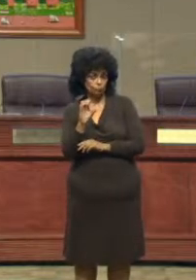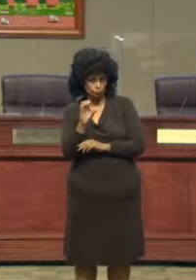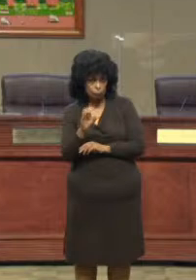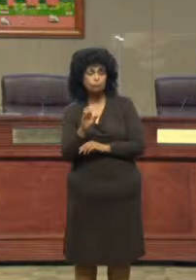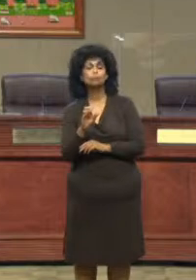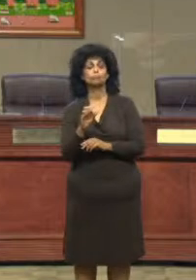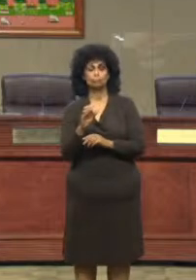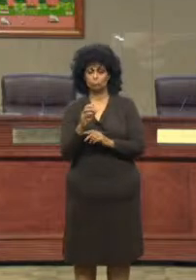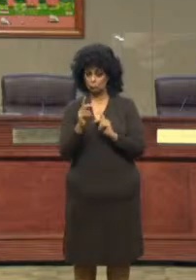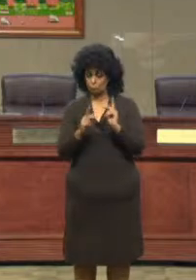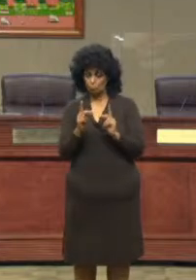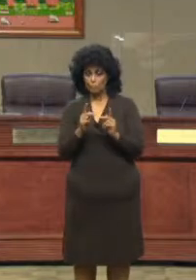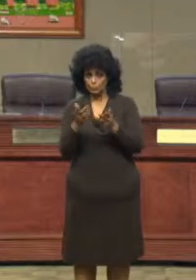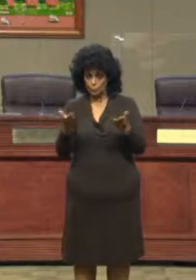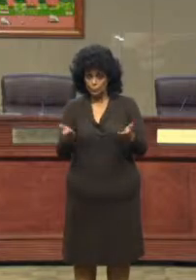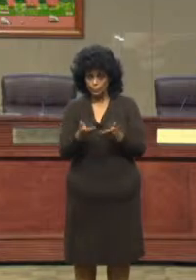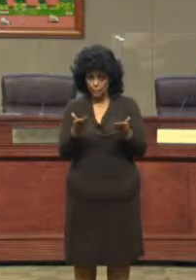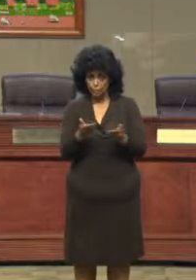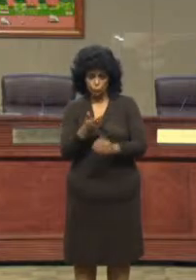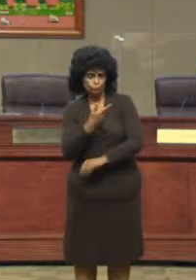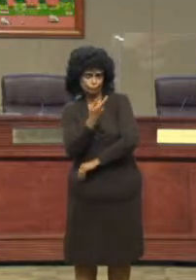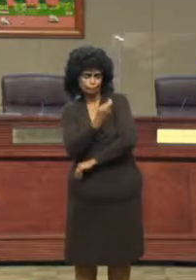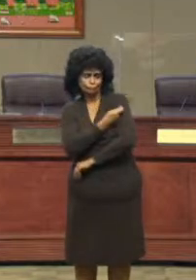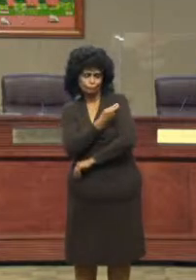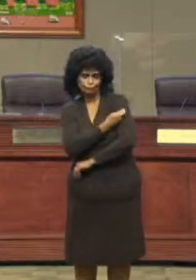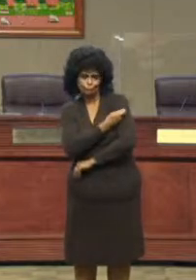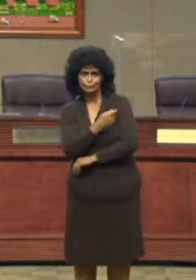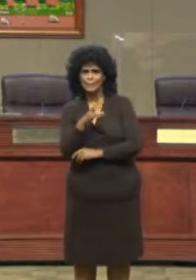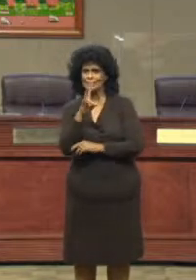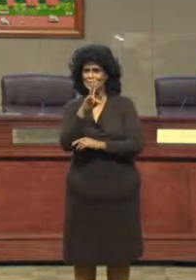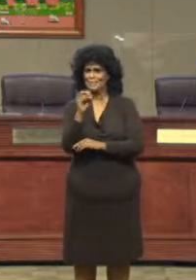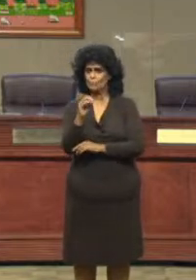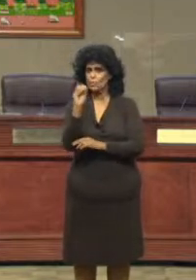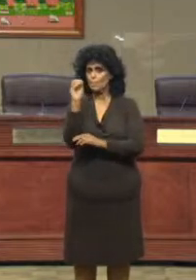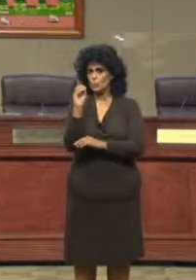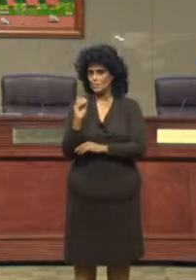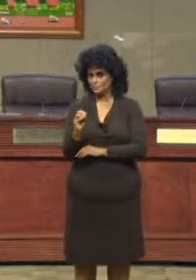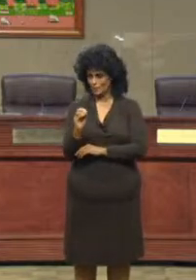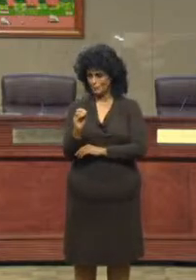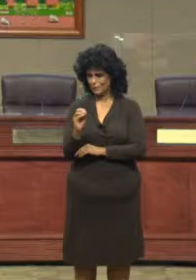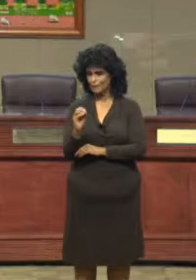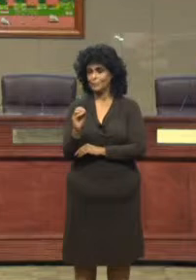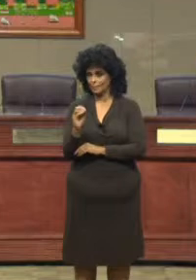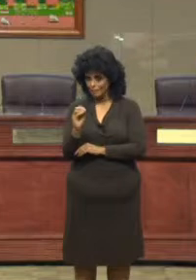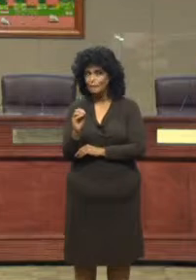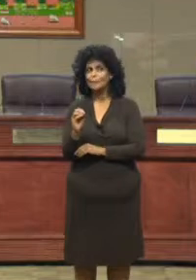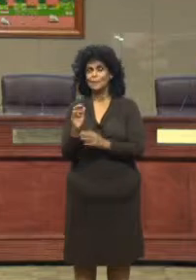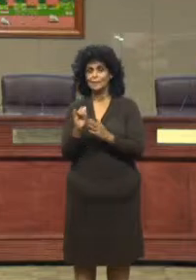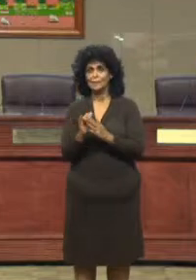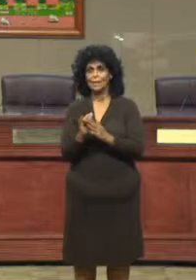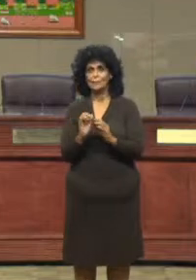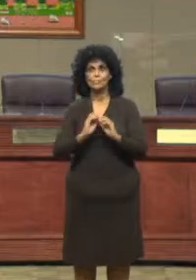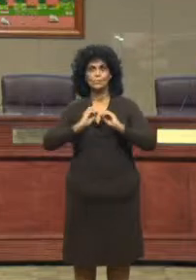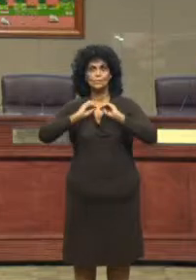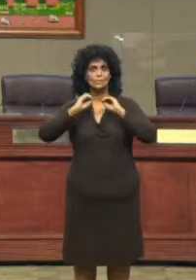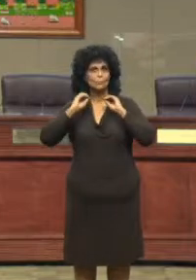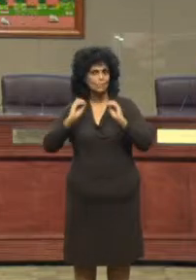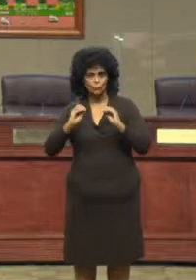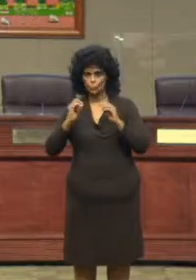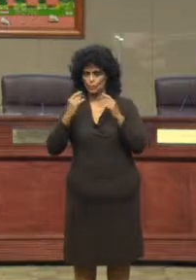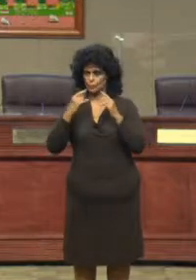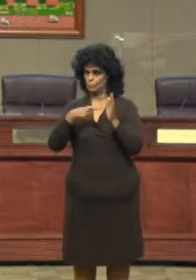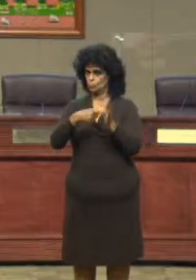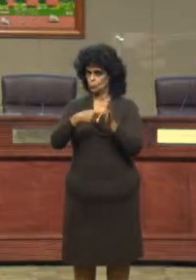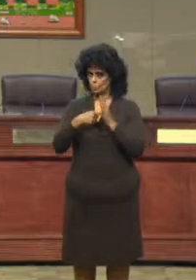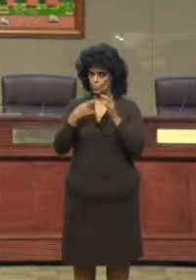population reached 70% for the eligible group, that no one would be required to wear facial coverings.